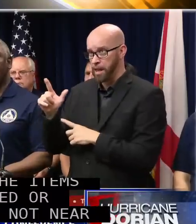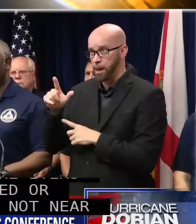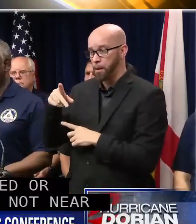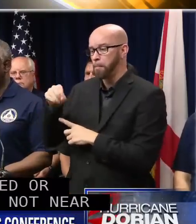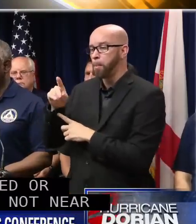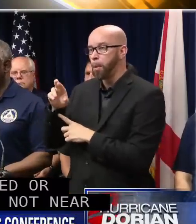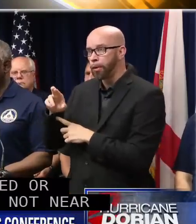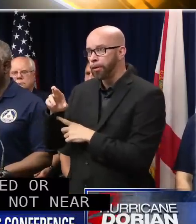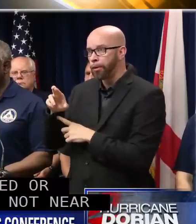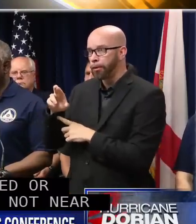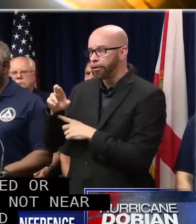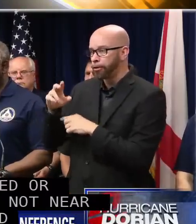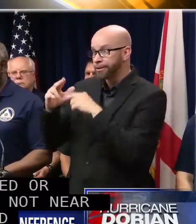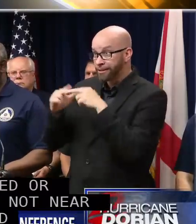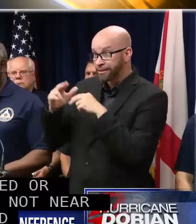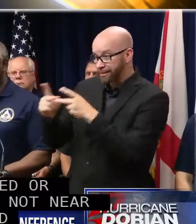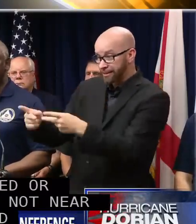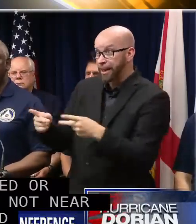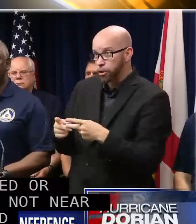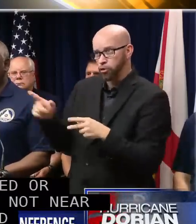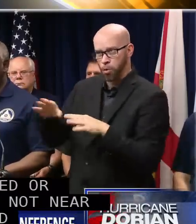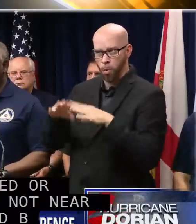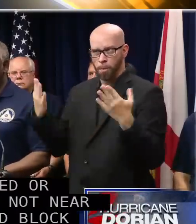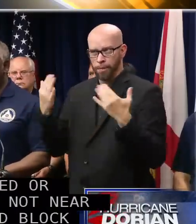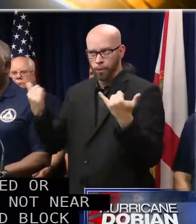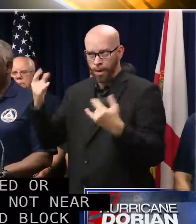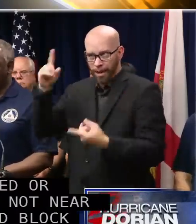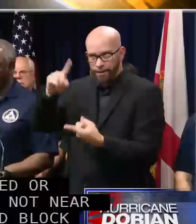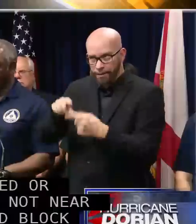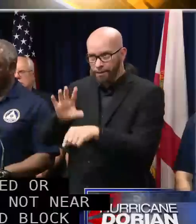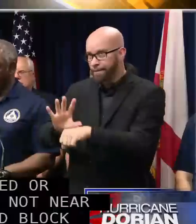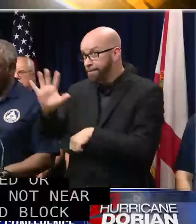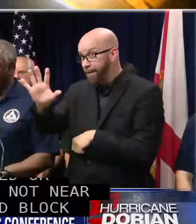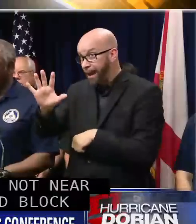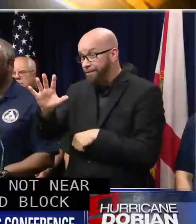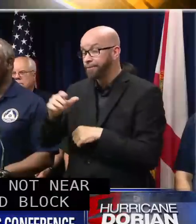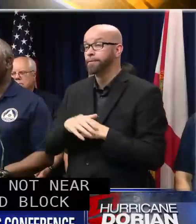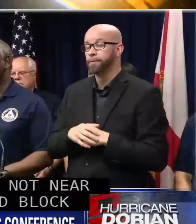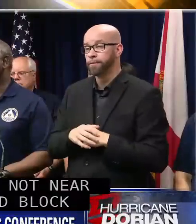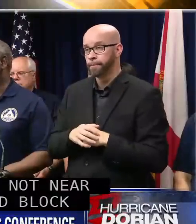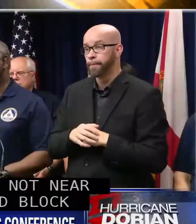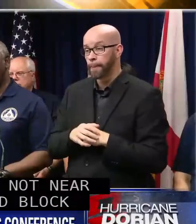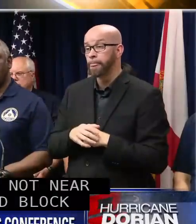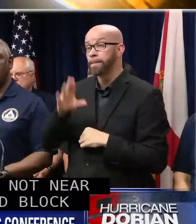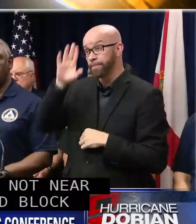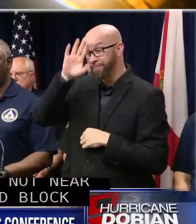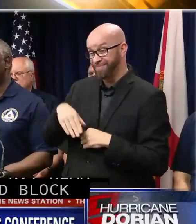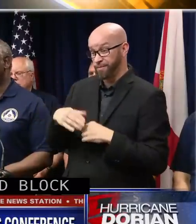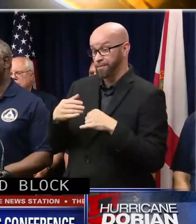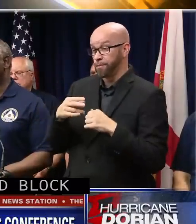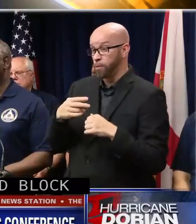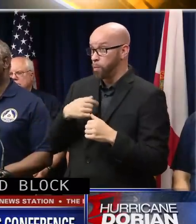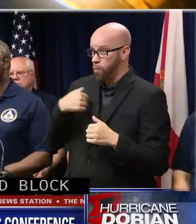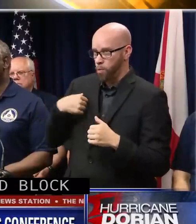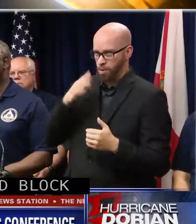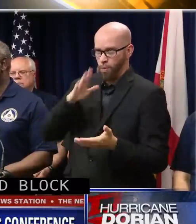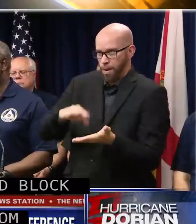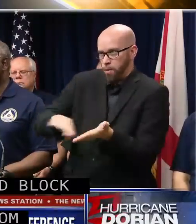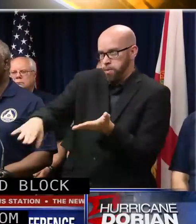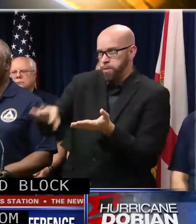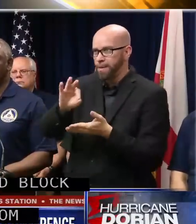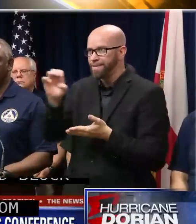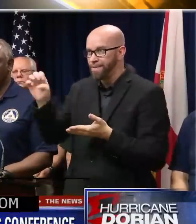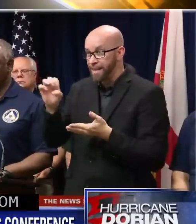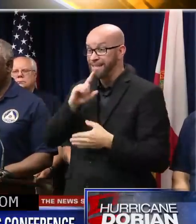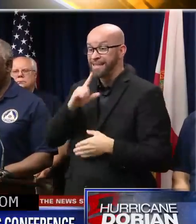until 5 p.m. Fees for yard waste from homeowners will be waived today. In other words, if you have